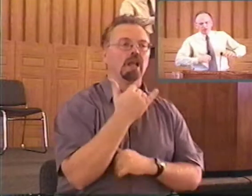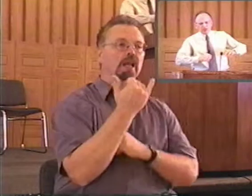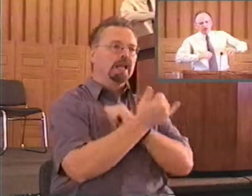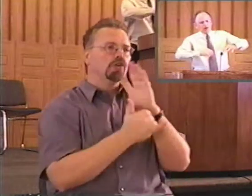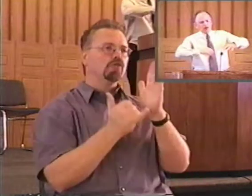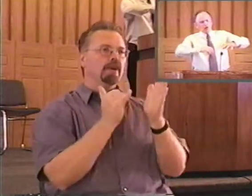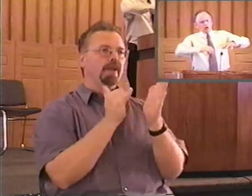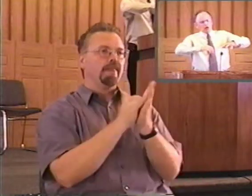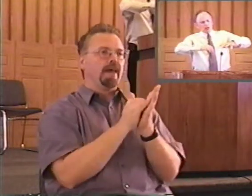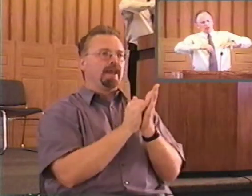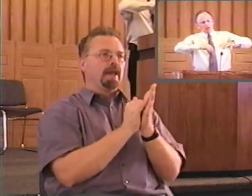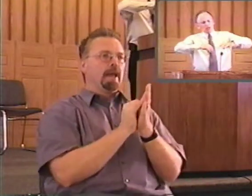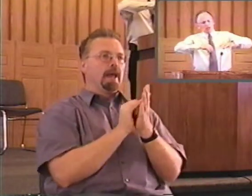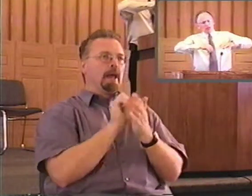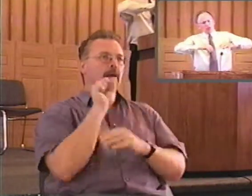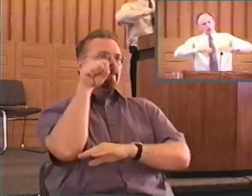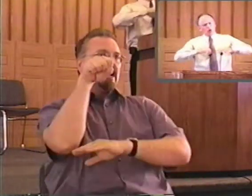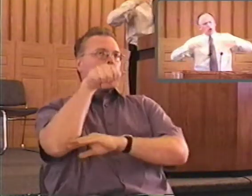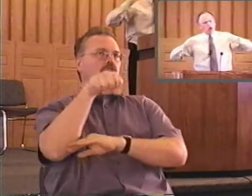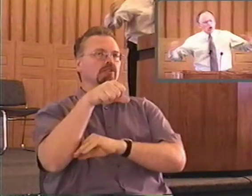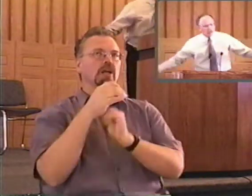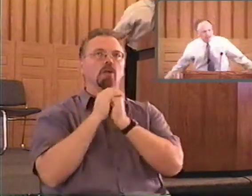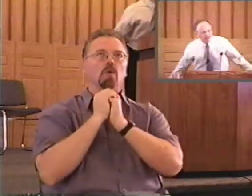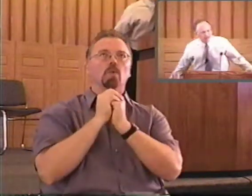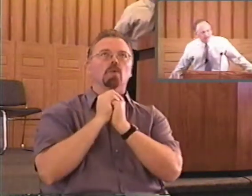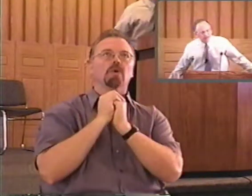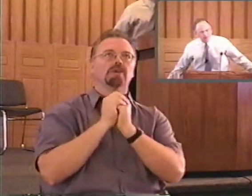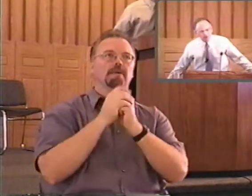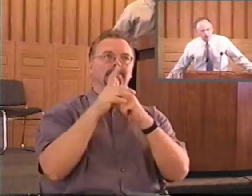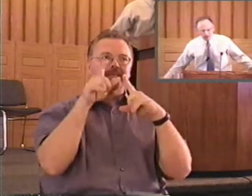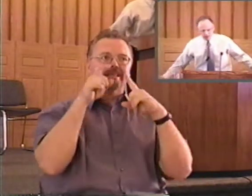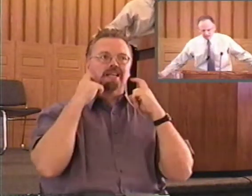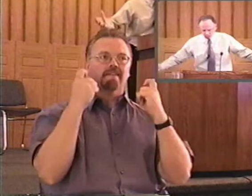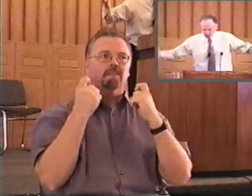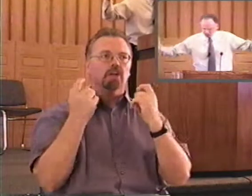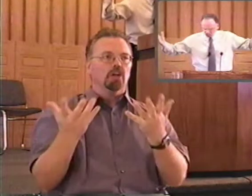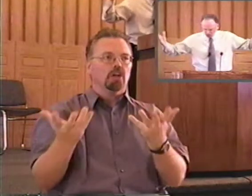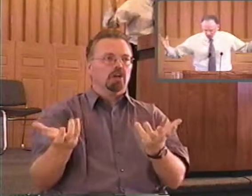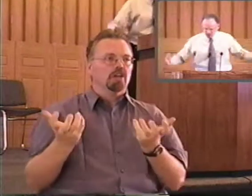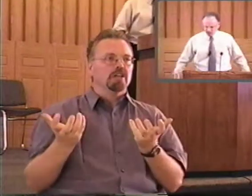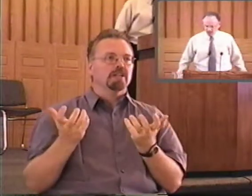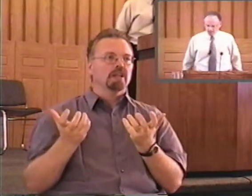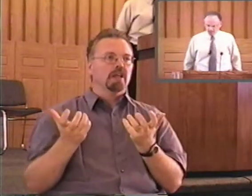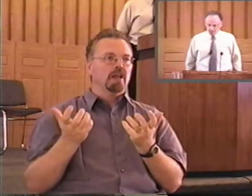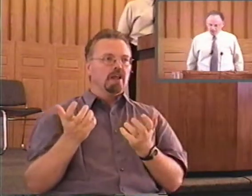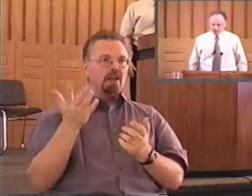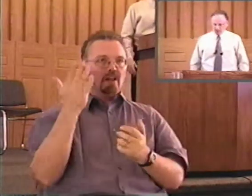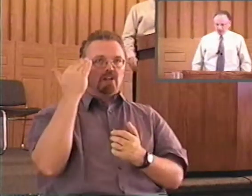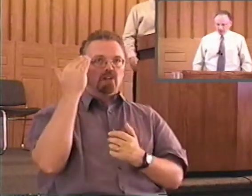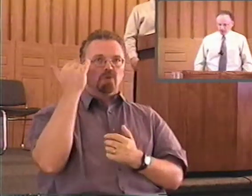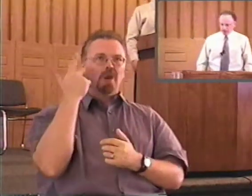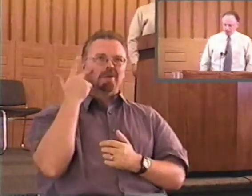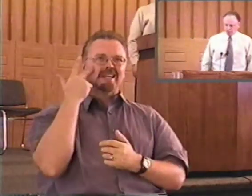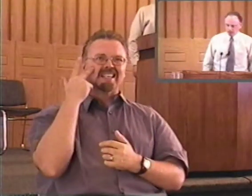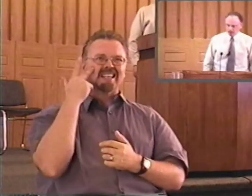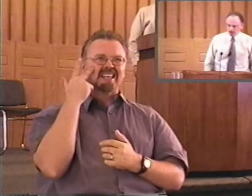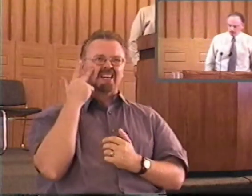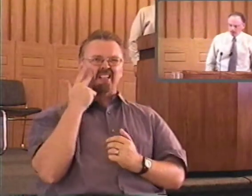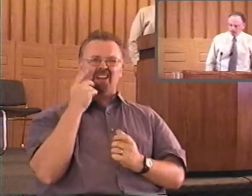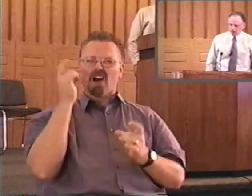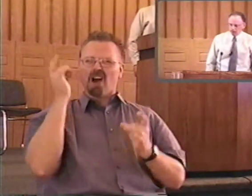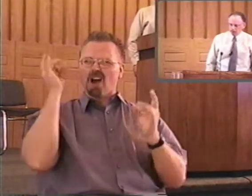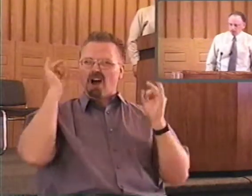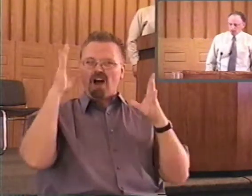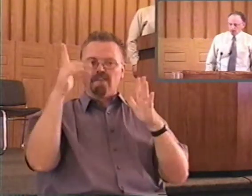that bows down and worships sinful urges. That's why the recent laws that have been passed in this